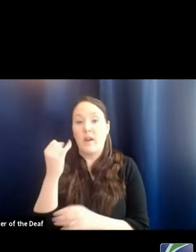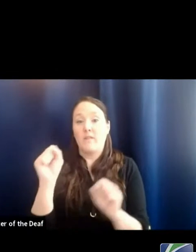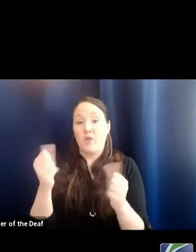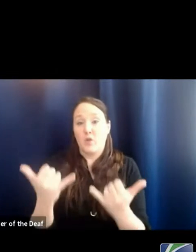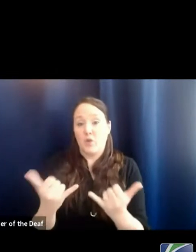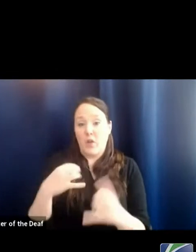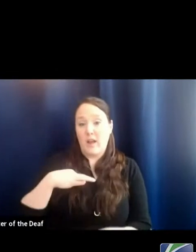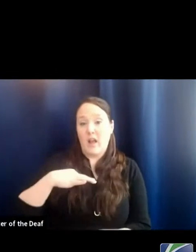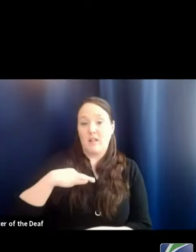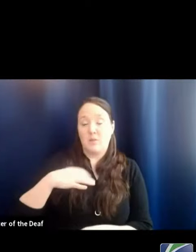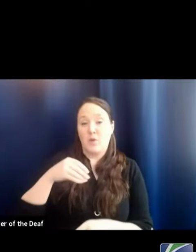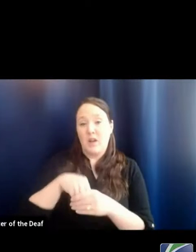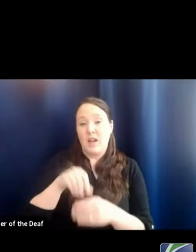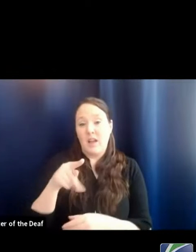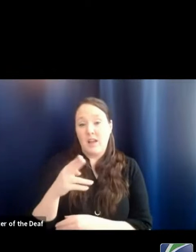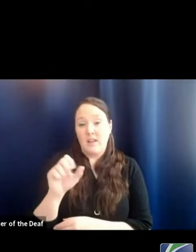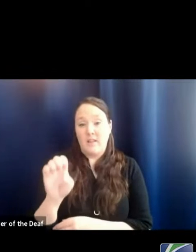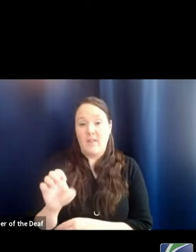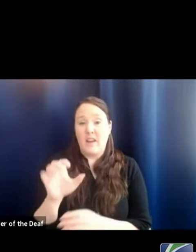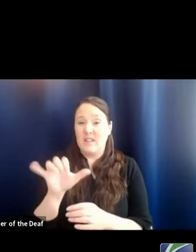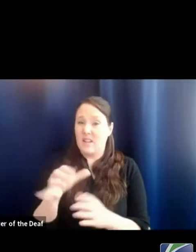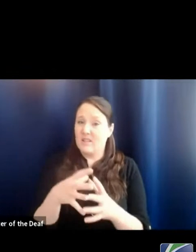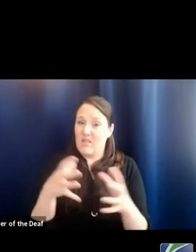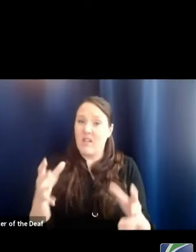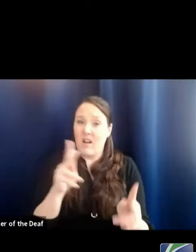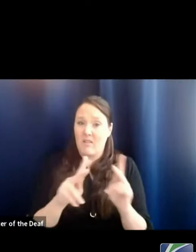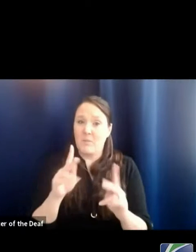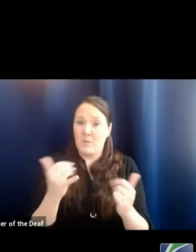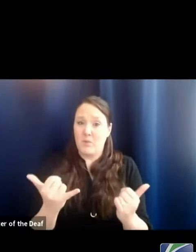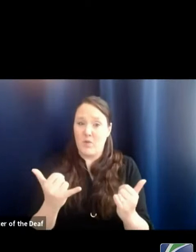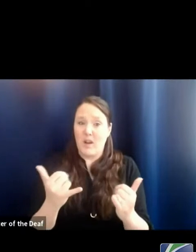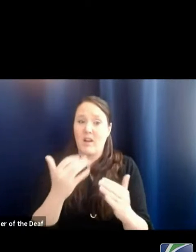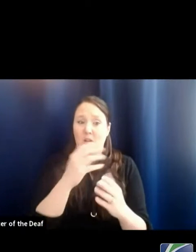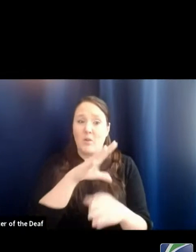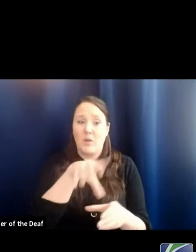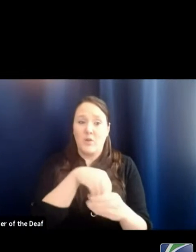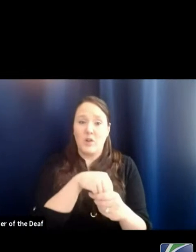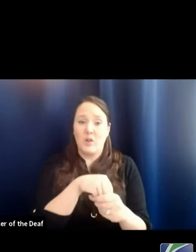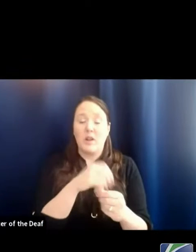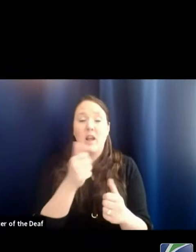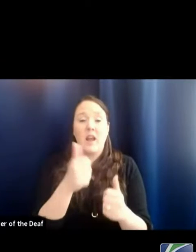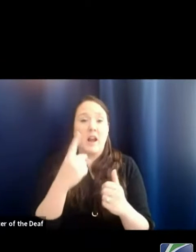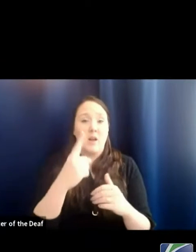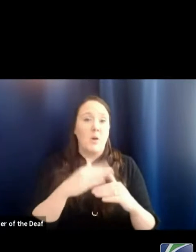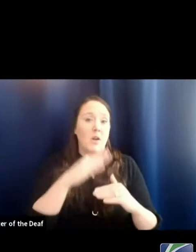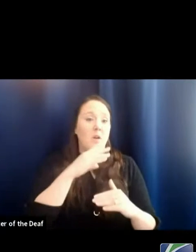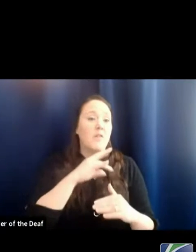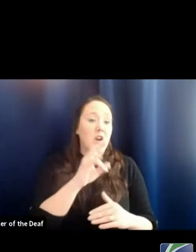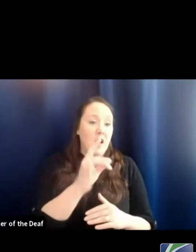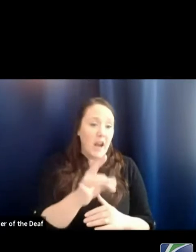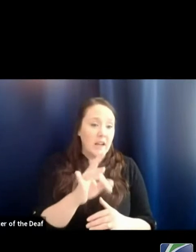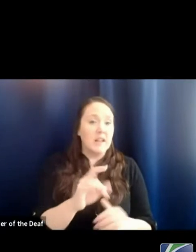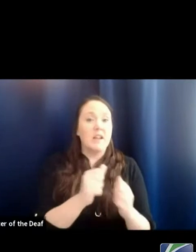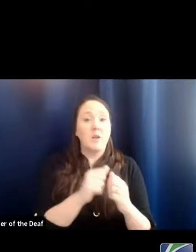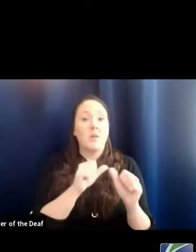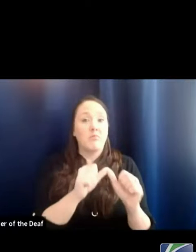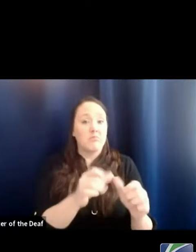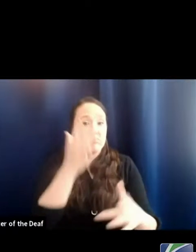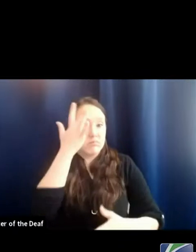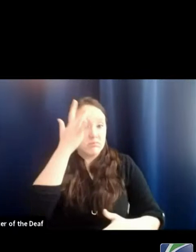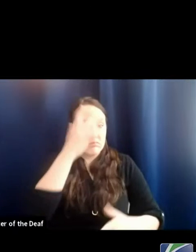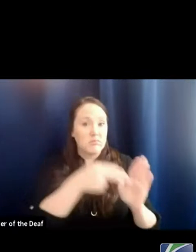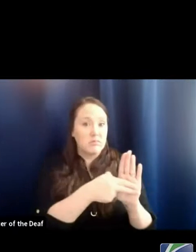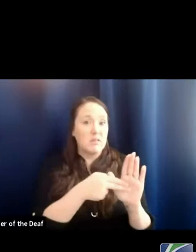within the phase, which honestly is a whole lot of people right now. Anybody over the age of 18 with a chronic medical condition, that includes a lot of people